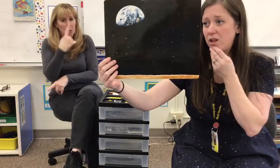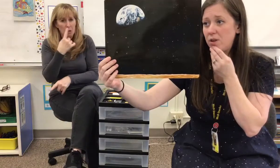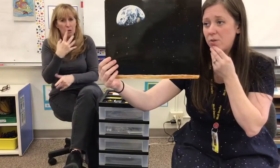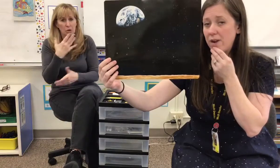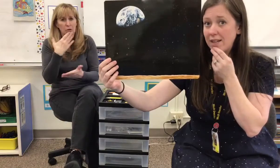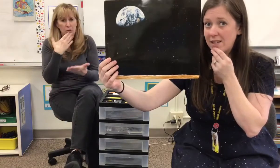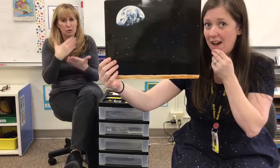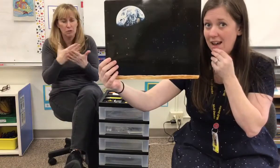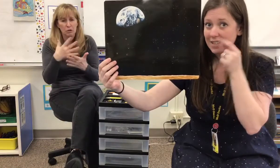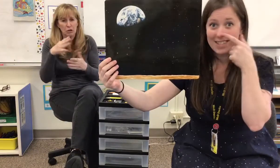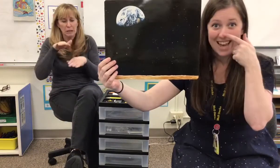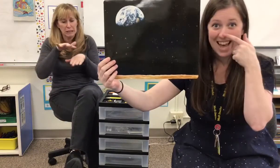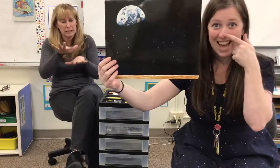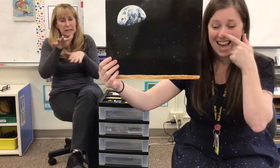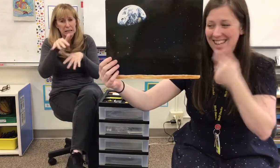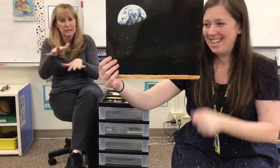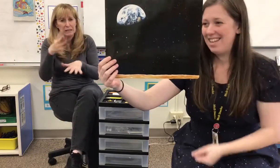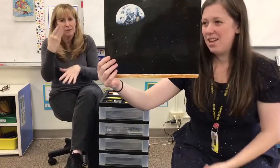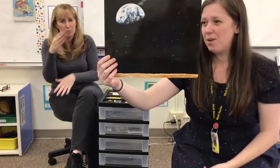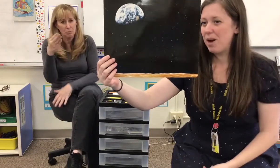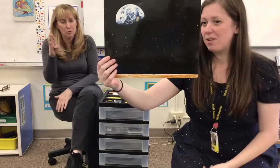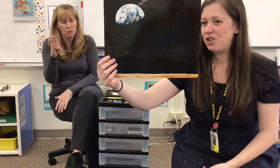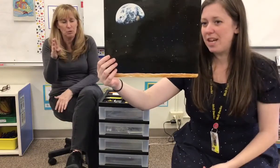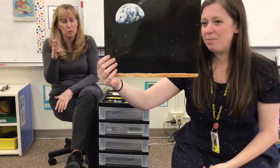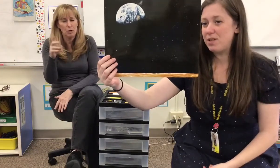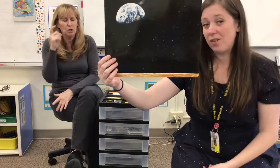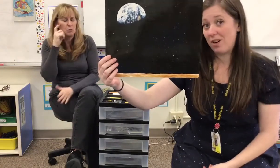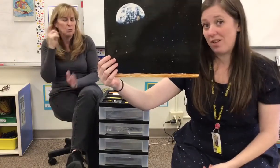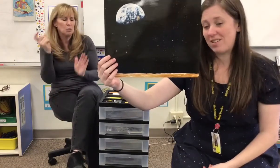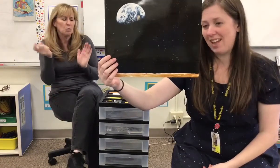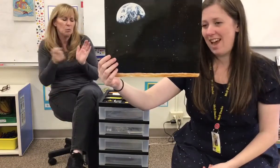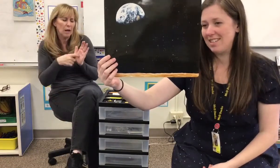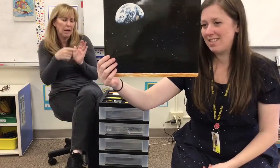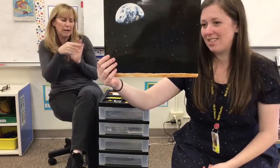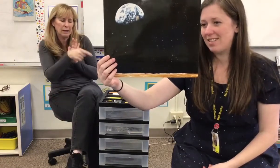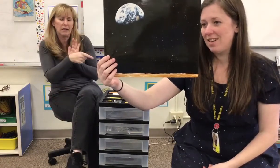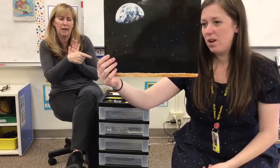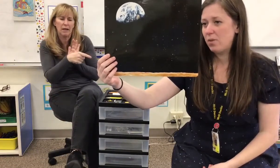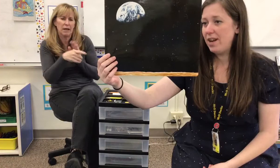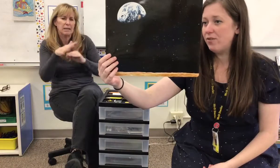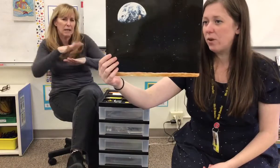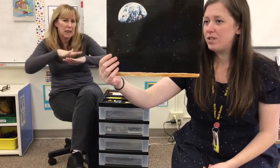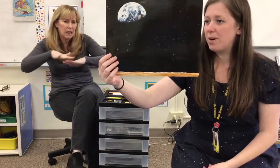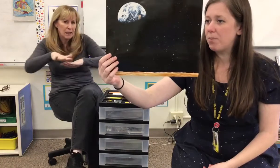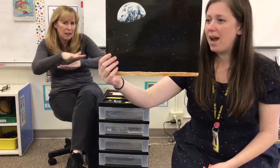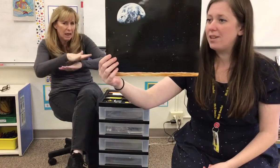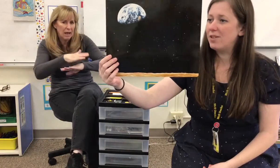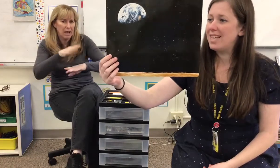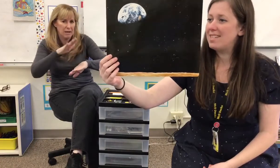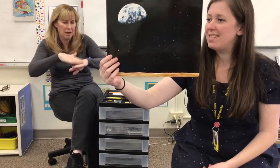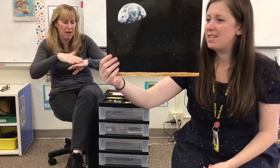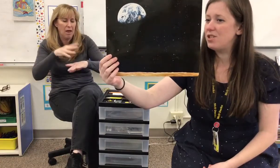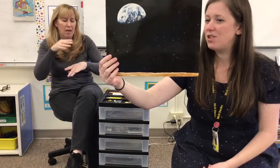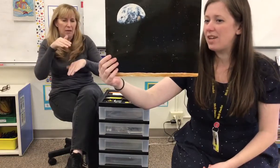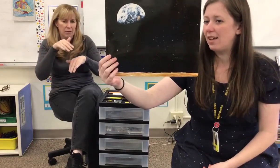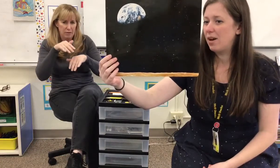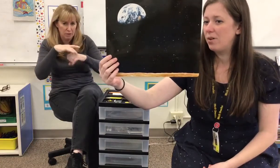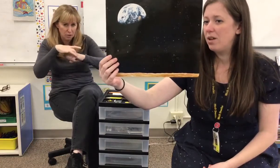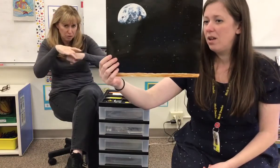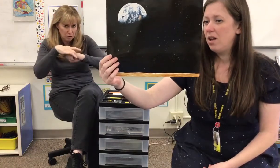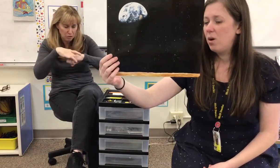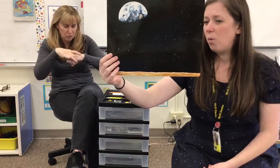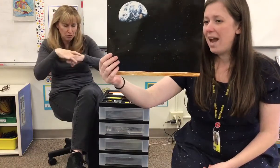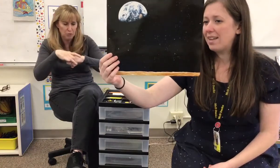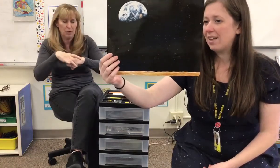Earth, you recognize the brown shapes of Earth's lands. Rainforests are bright green and deserts are